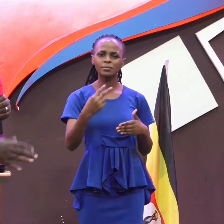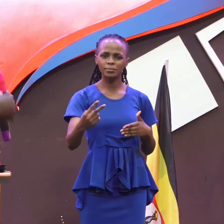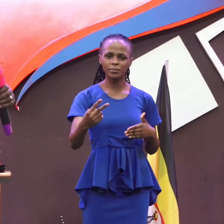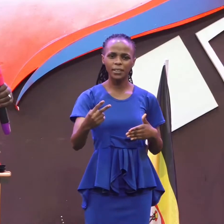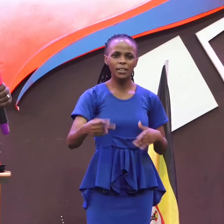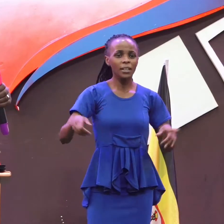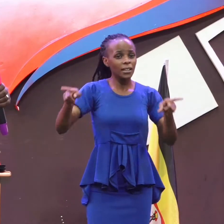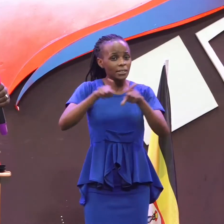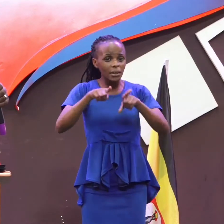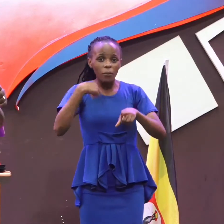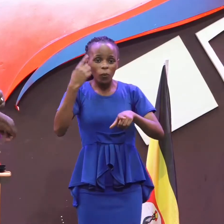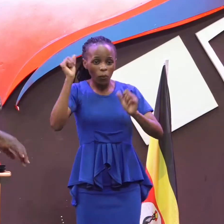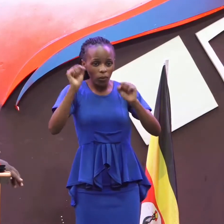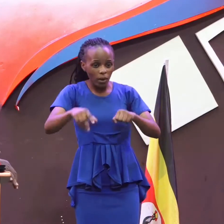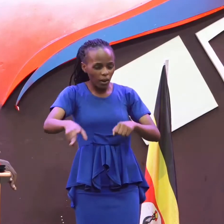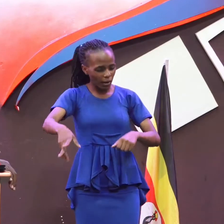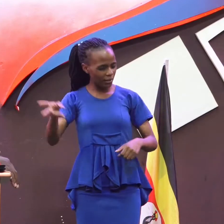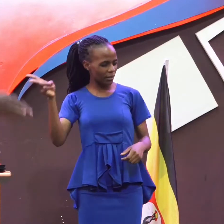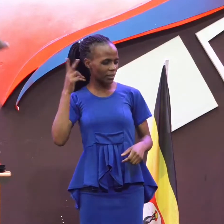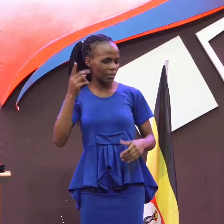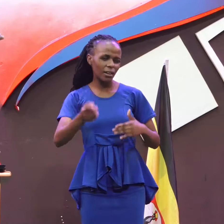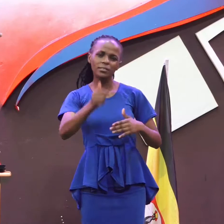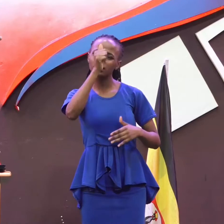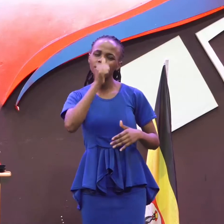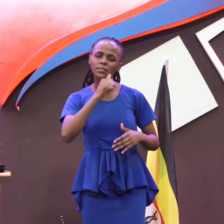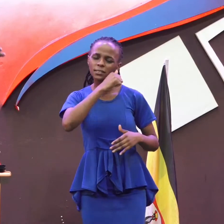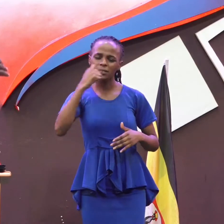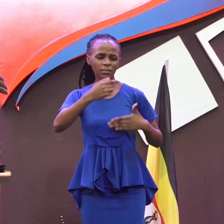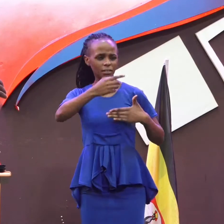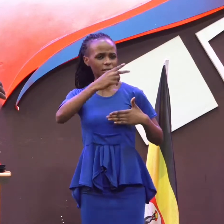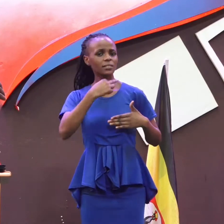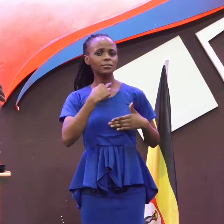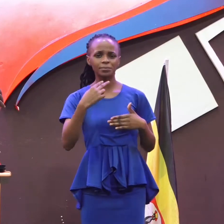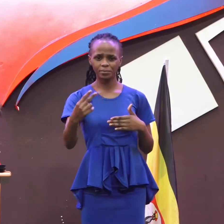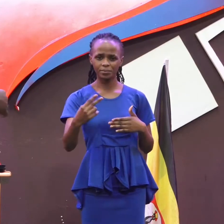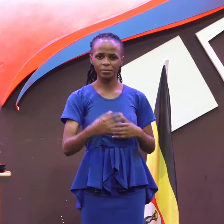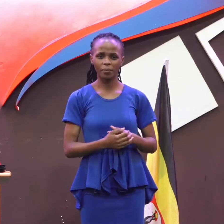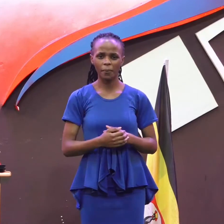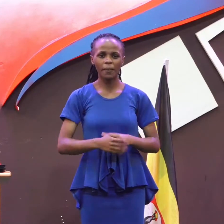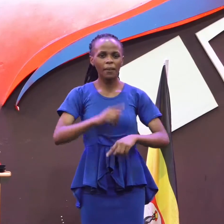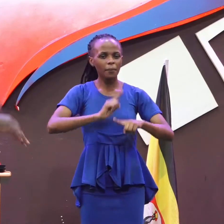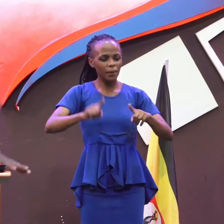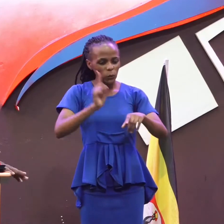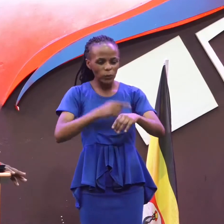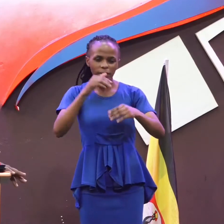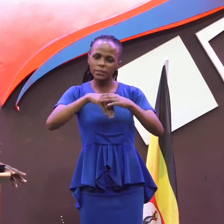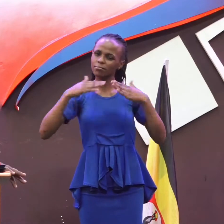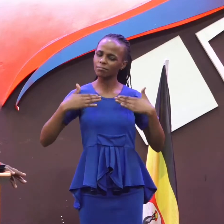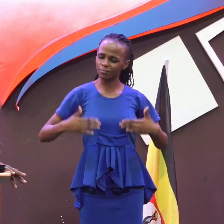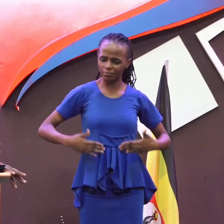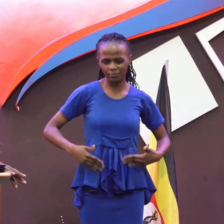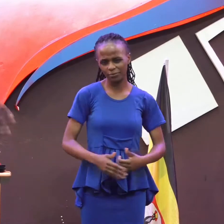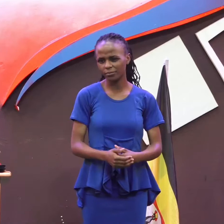voice. Asobola okuwulira eddoboozi ery'ekyama. Who will hearken to the voice of secrecy. Naye ng'ali mu mubiri. But he is